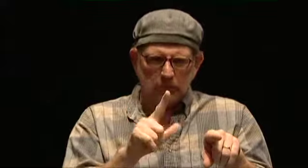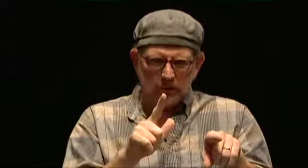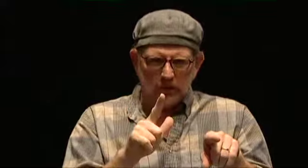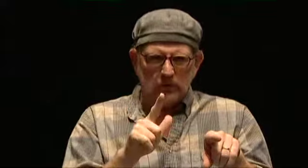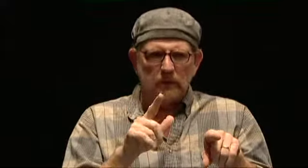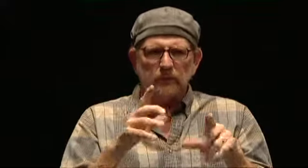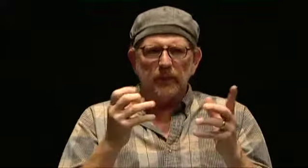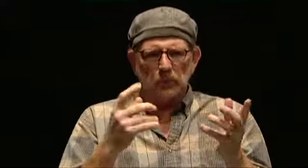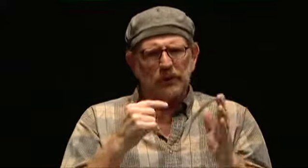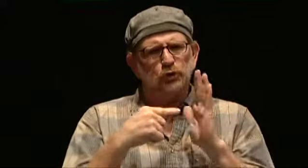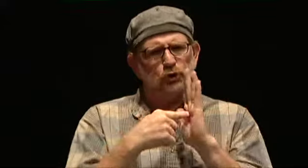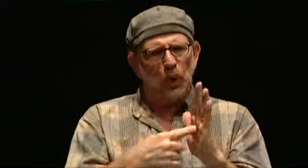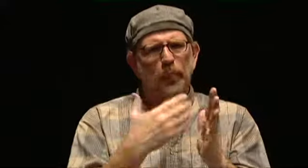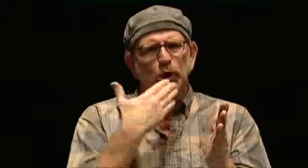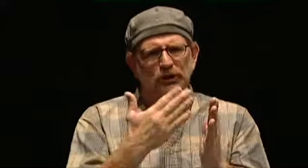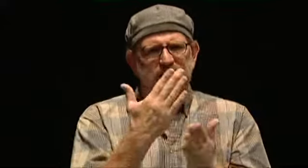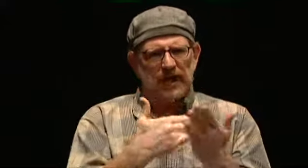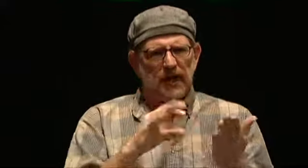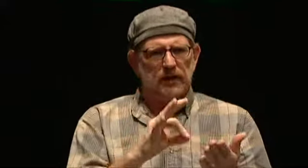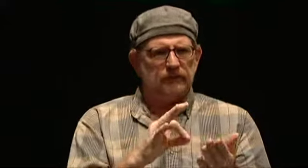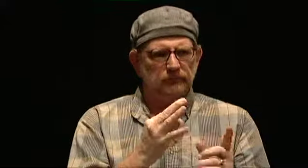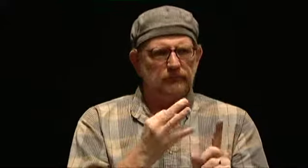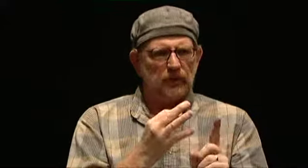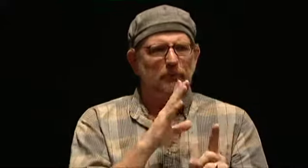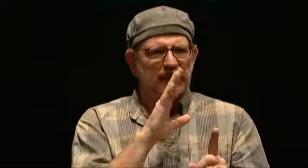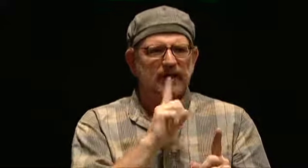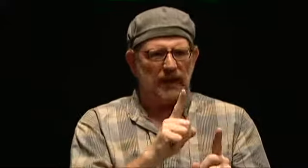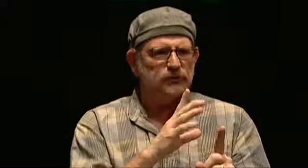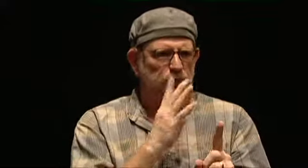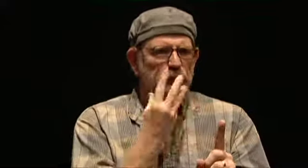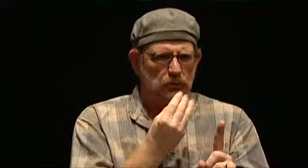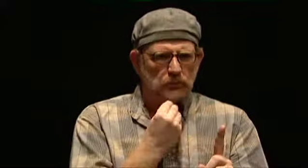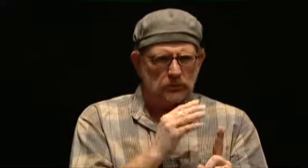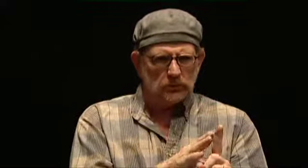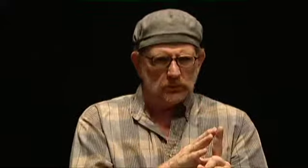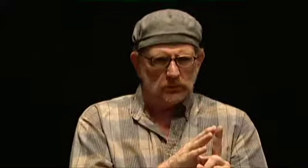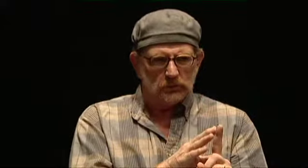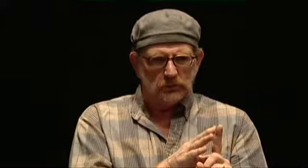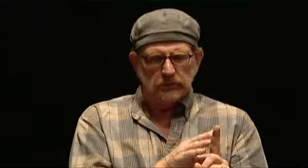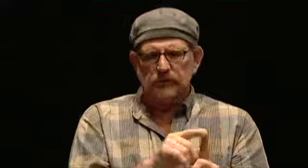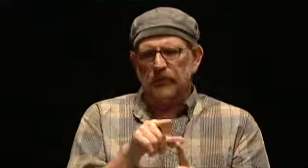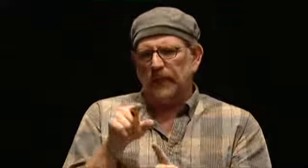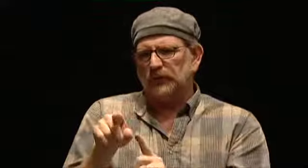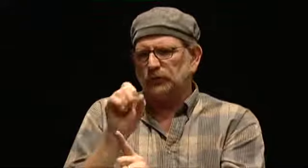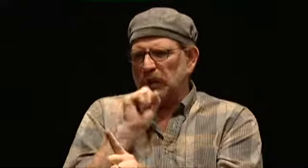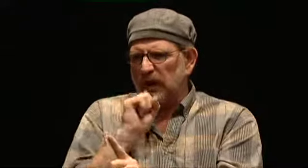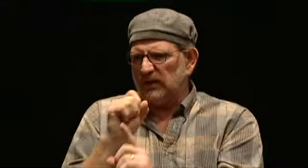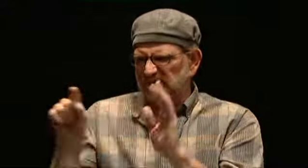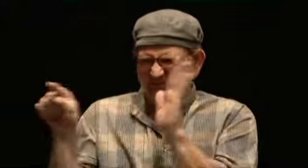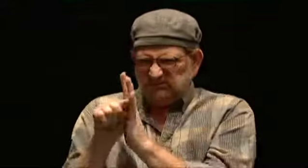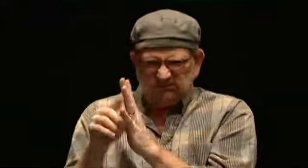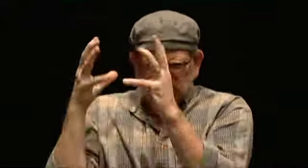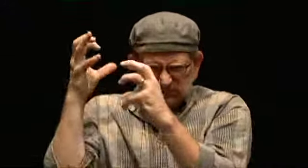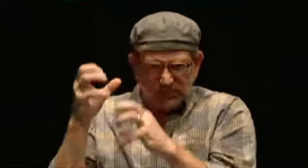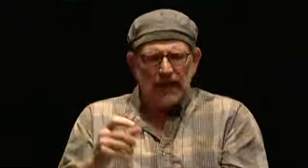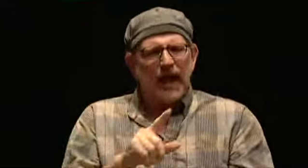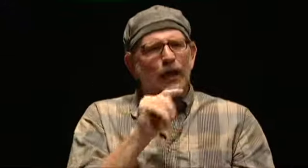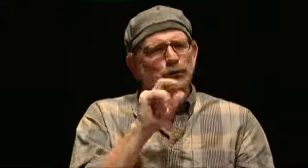and Tubal. He wanted to show the good side of being a Jew. Okay. You know, Shylock's